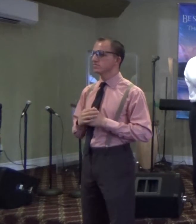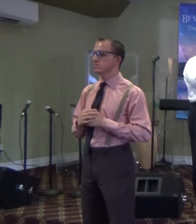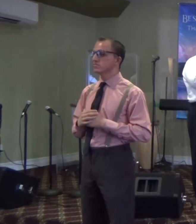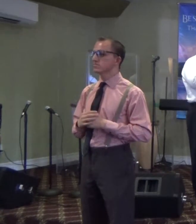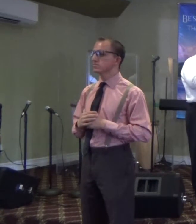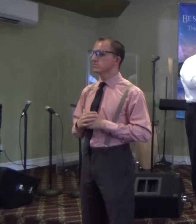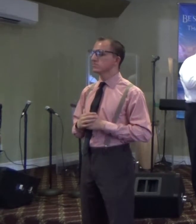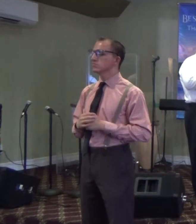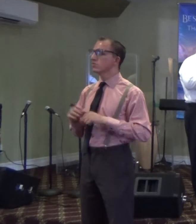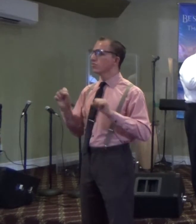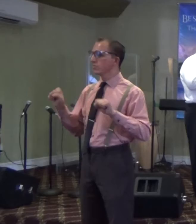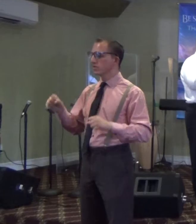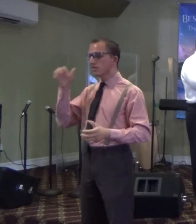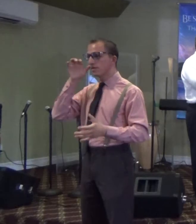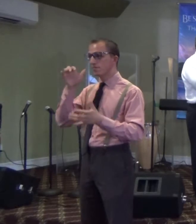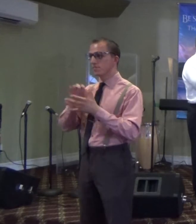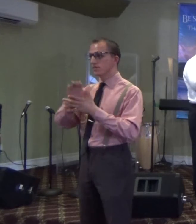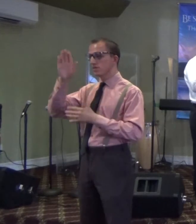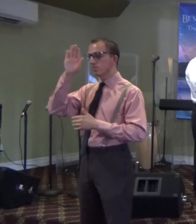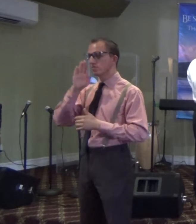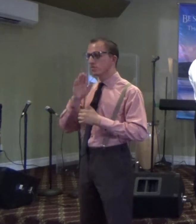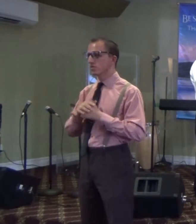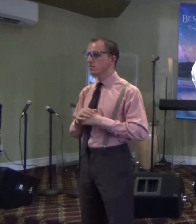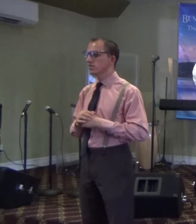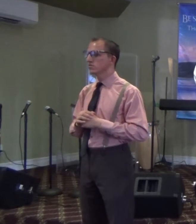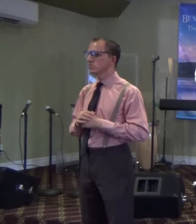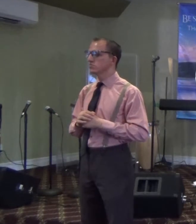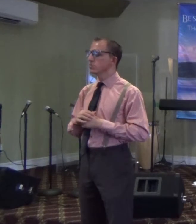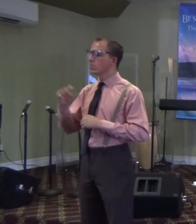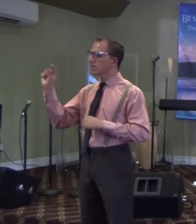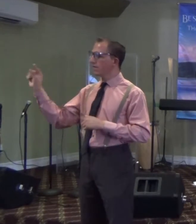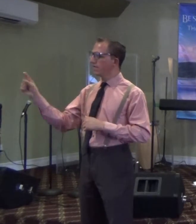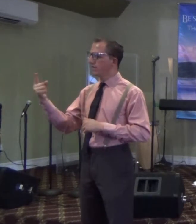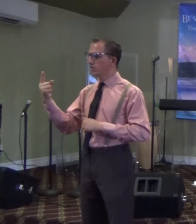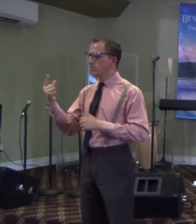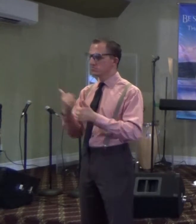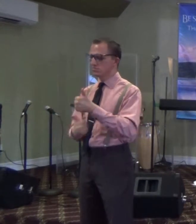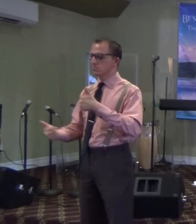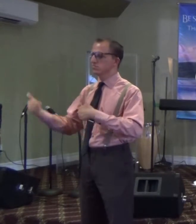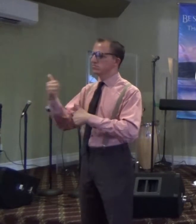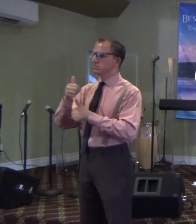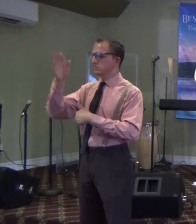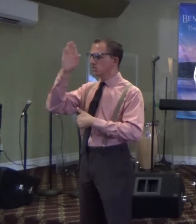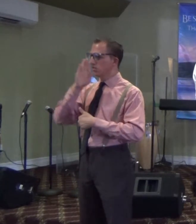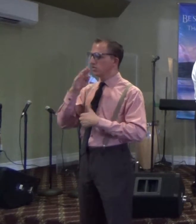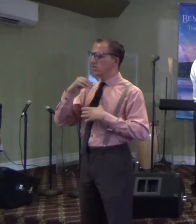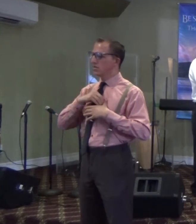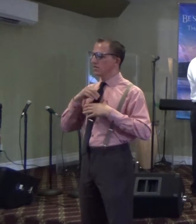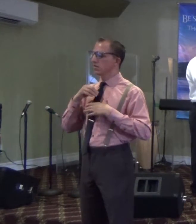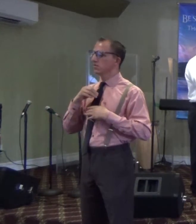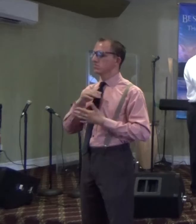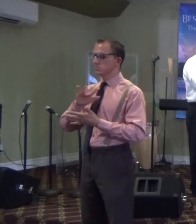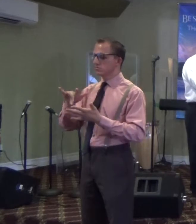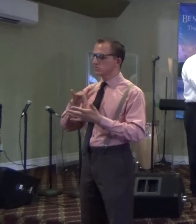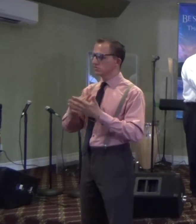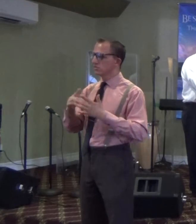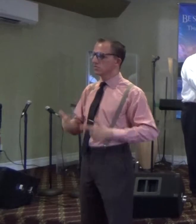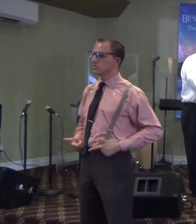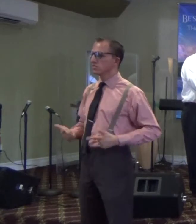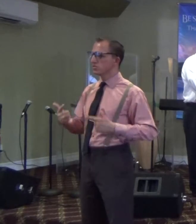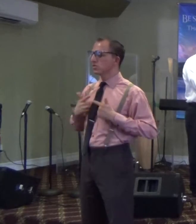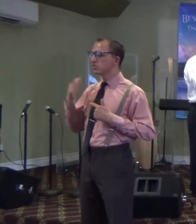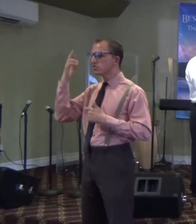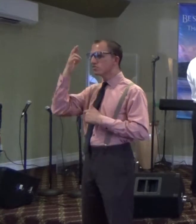influences para creer en Dios, to believe in para God, poner a Dios como centro de la place vida, God as the center of our life, para reconocer